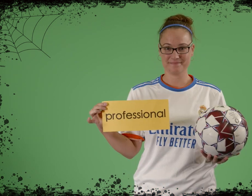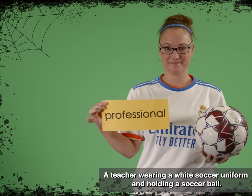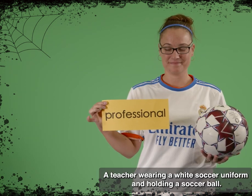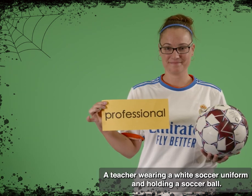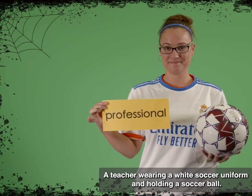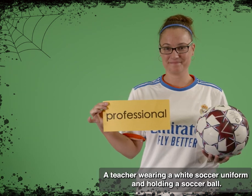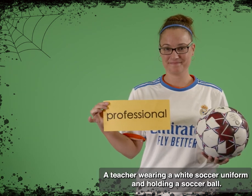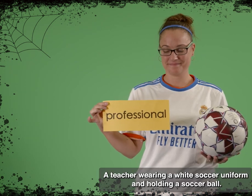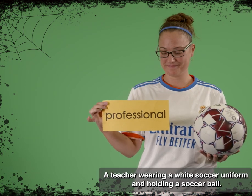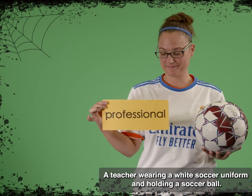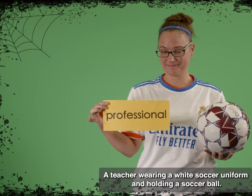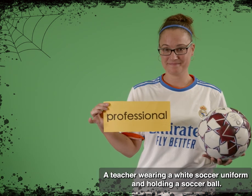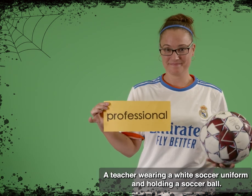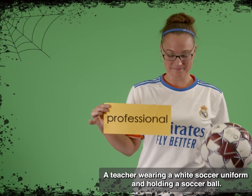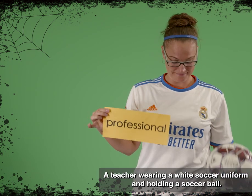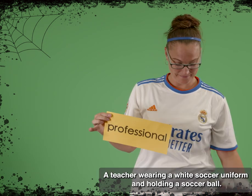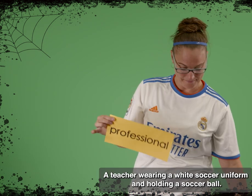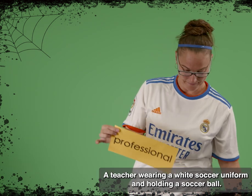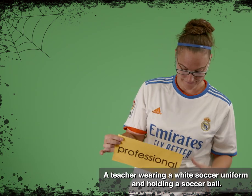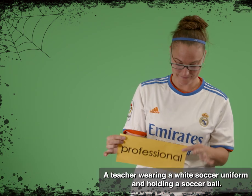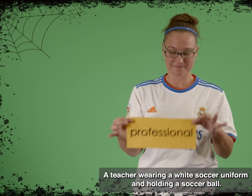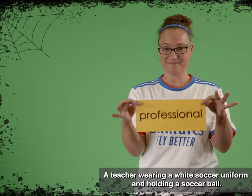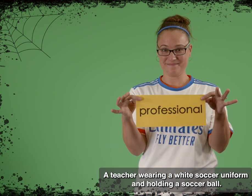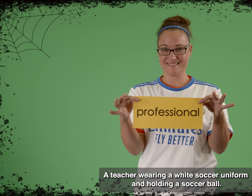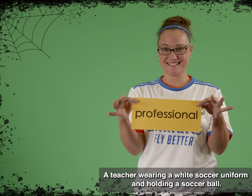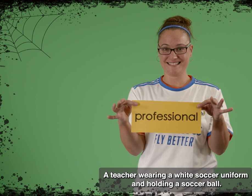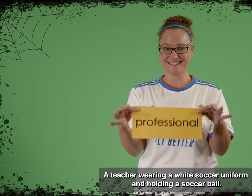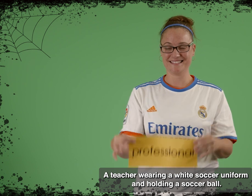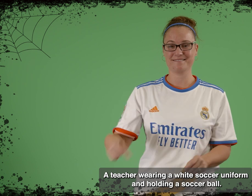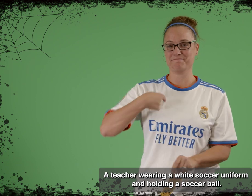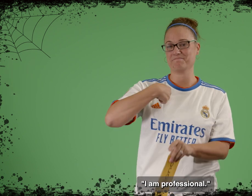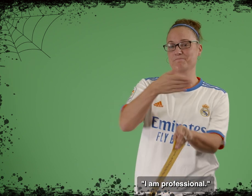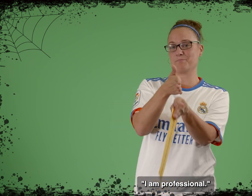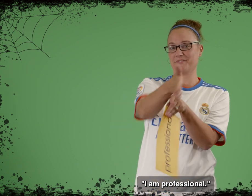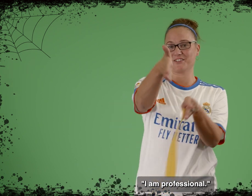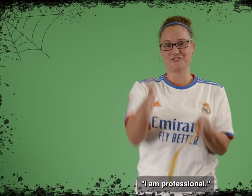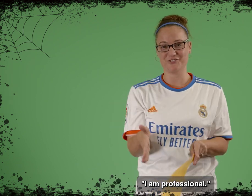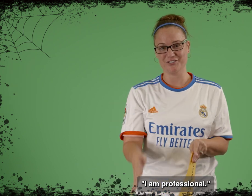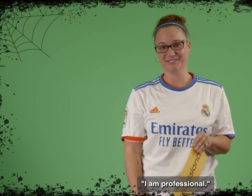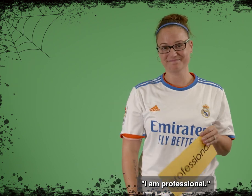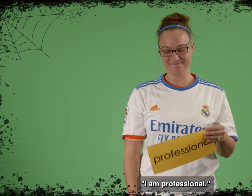A teacher wearing a white soccer uniform and holding a soccer ball. I am professional.